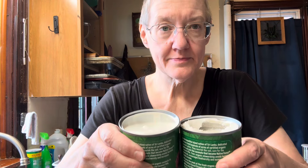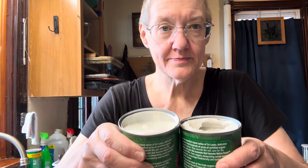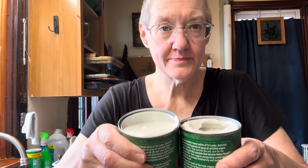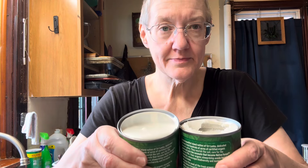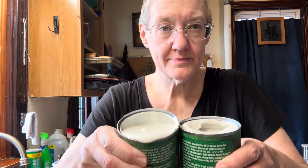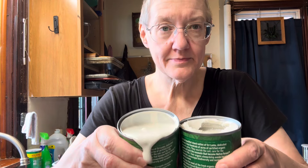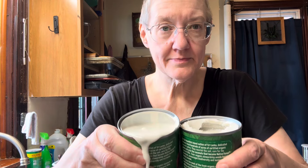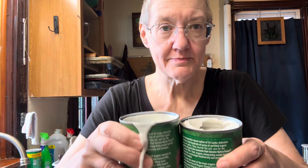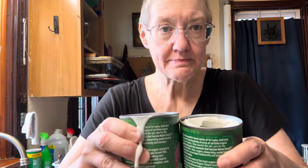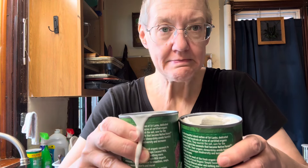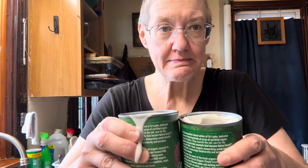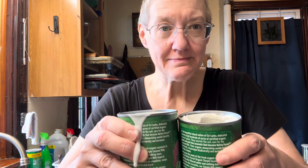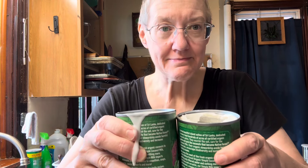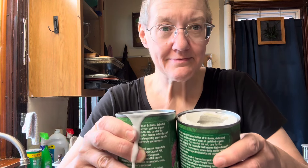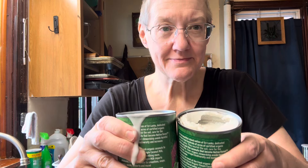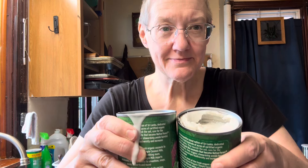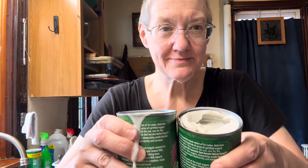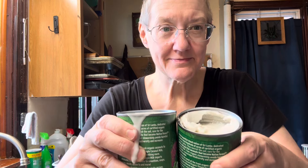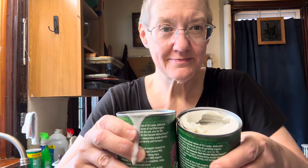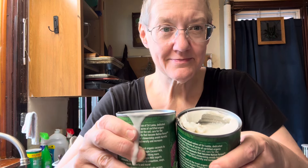So look at these. Oops.